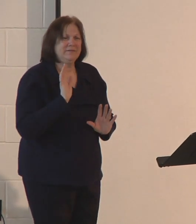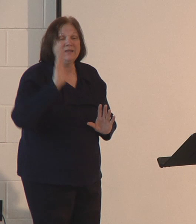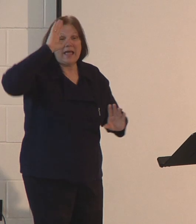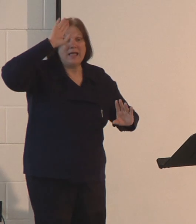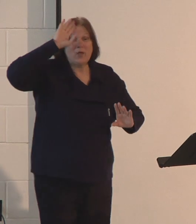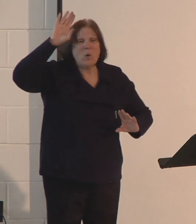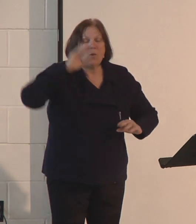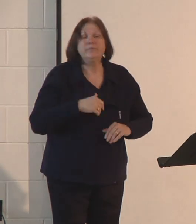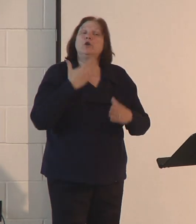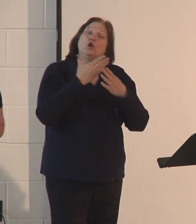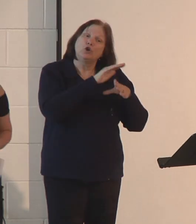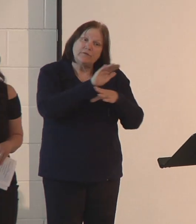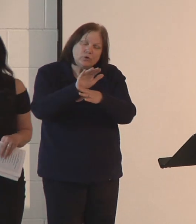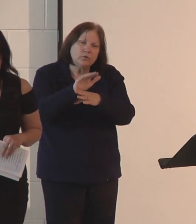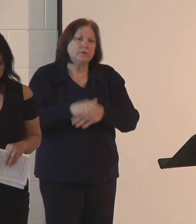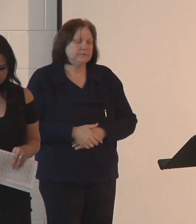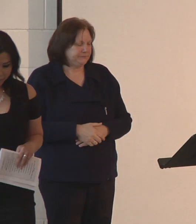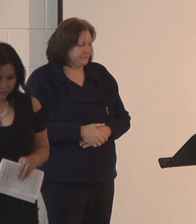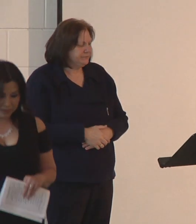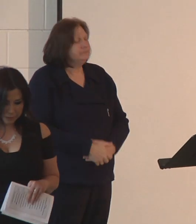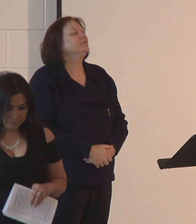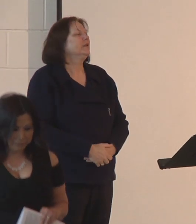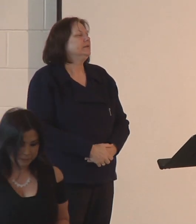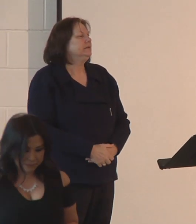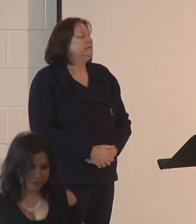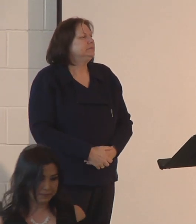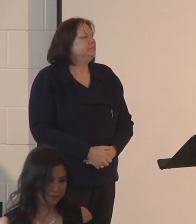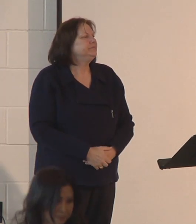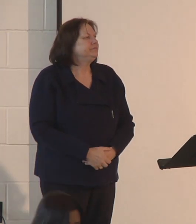Hello and good afternoon.